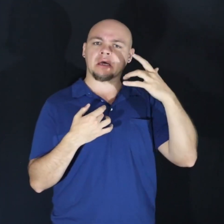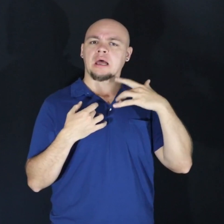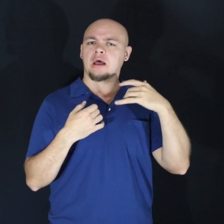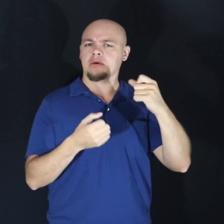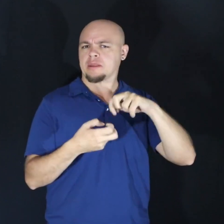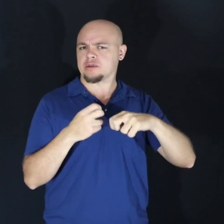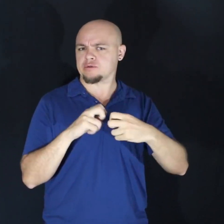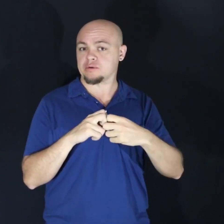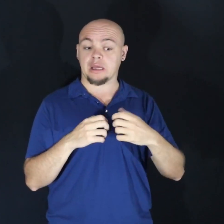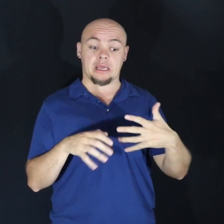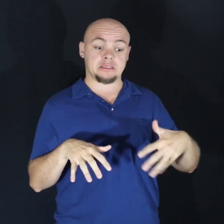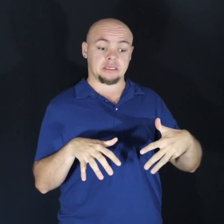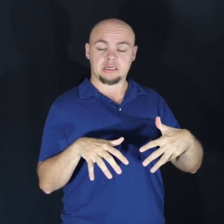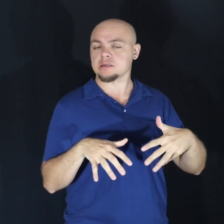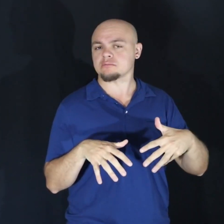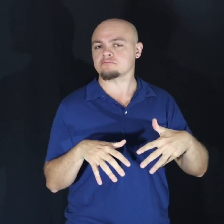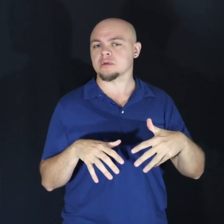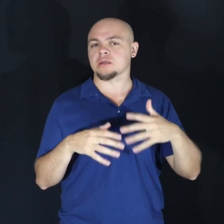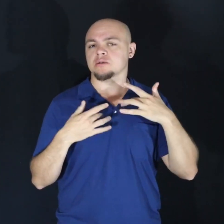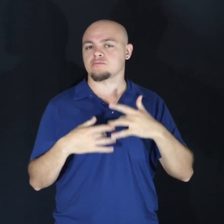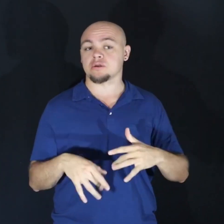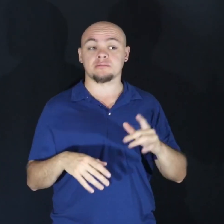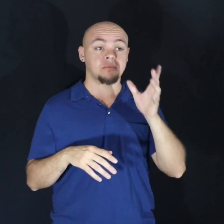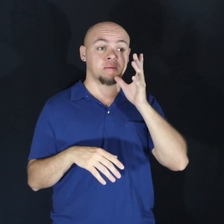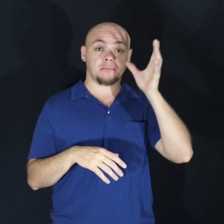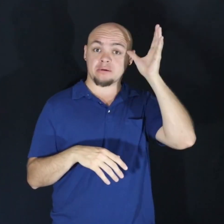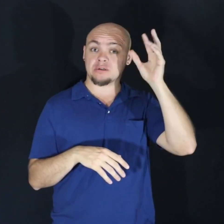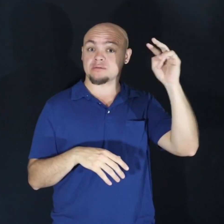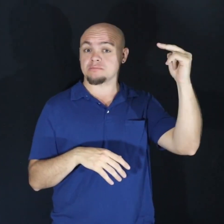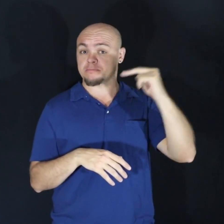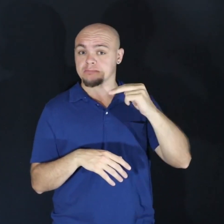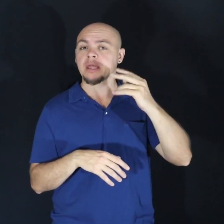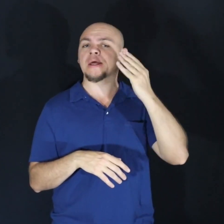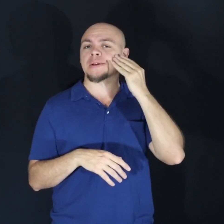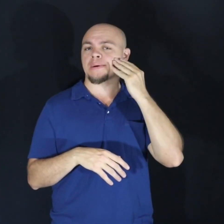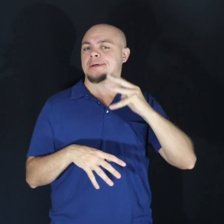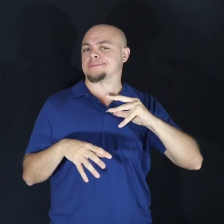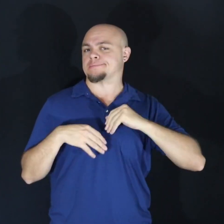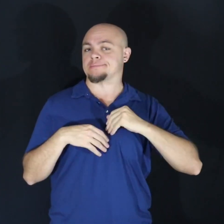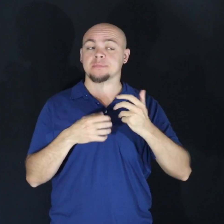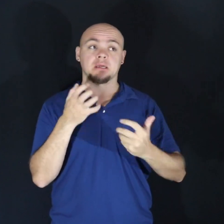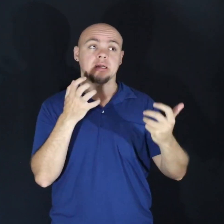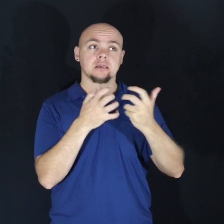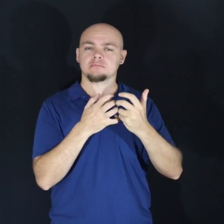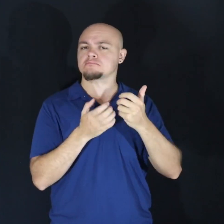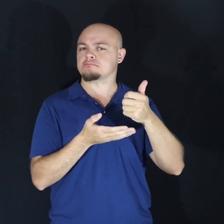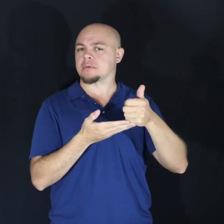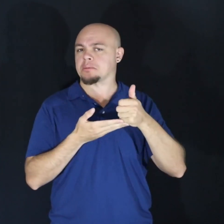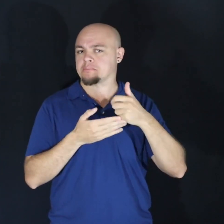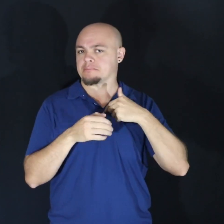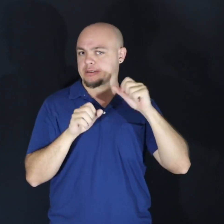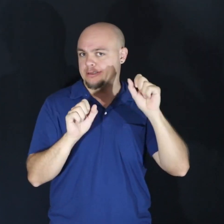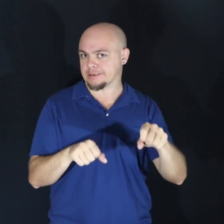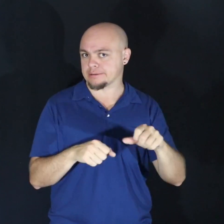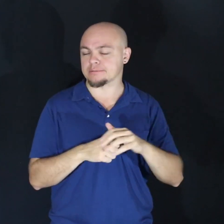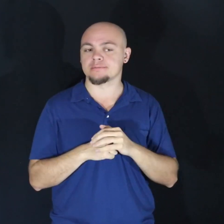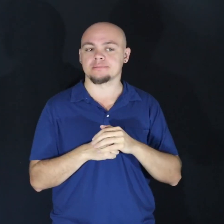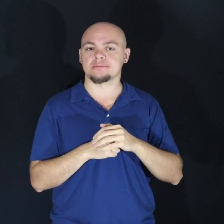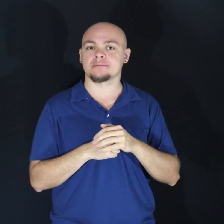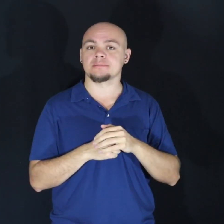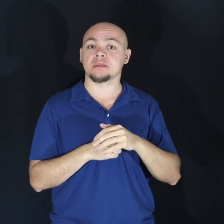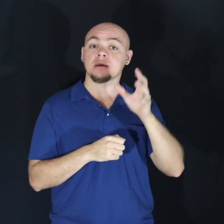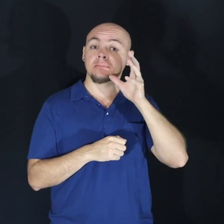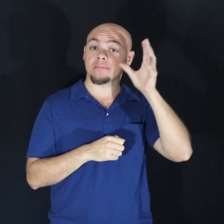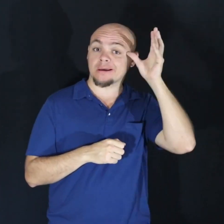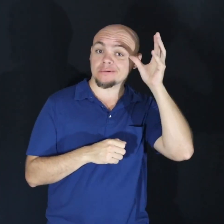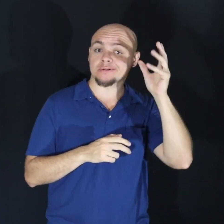depression. And as long as my parents have known, they've accepted them. They learn to adapt to things so they can help. So learning that somebody's parents